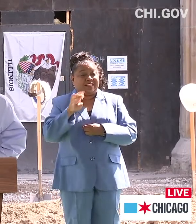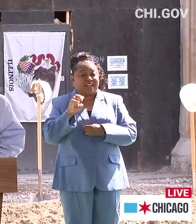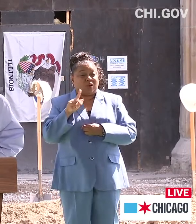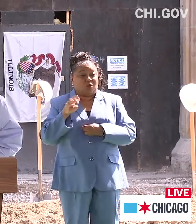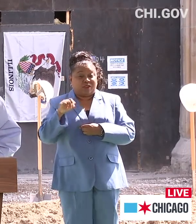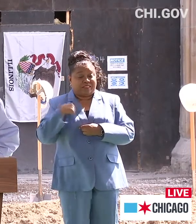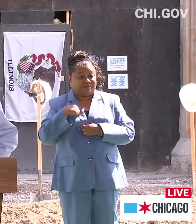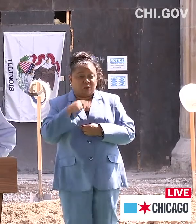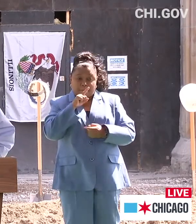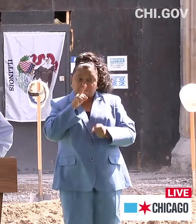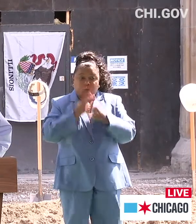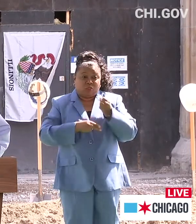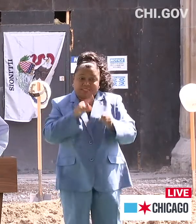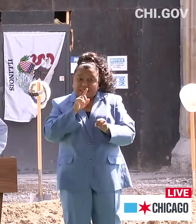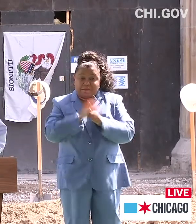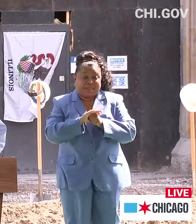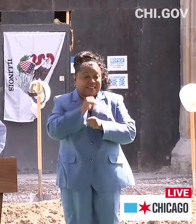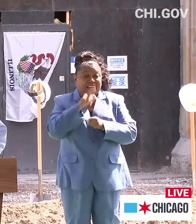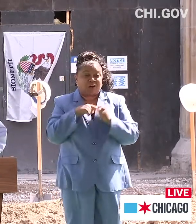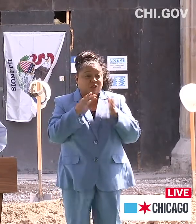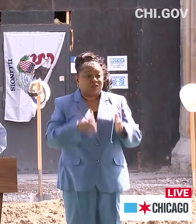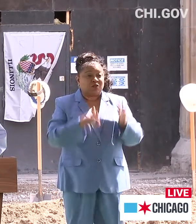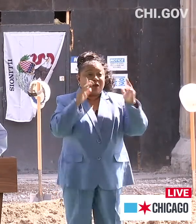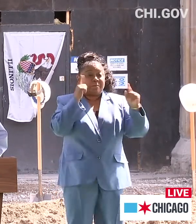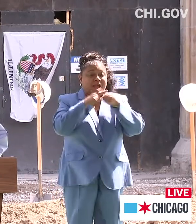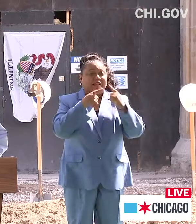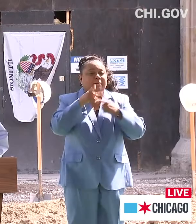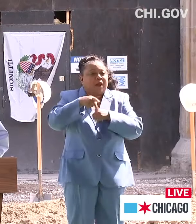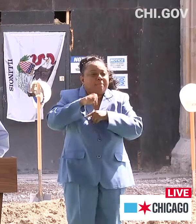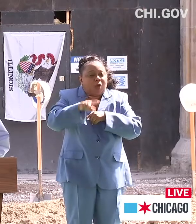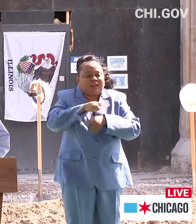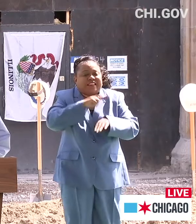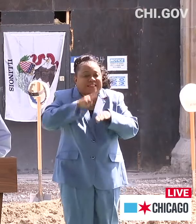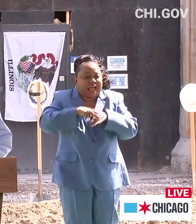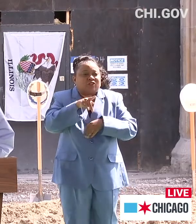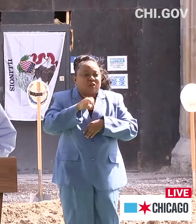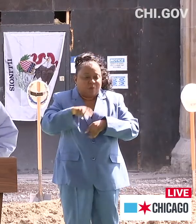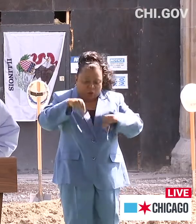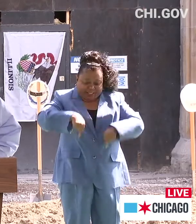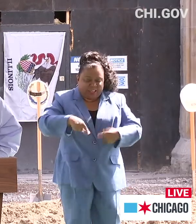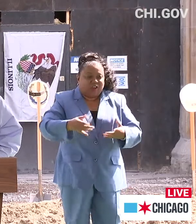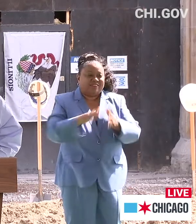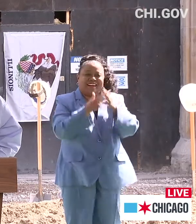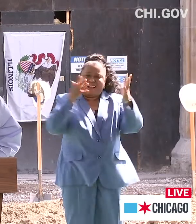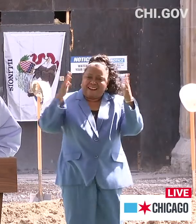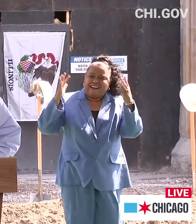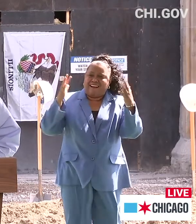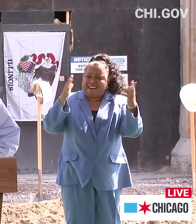committed not only to a monument, but a park, a national park right here.